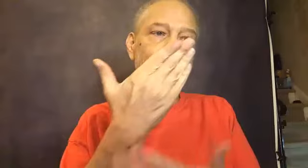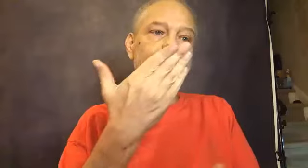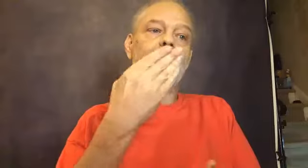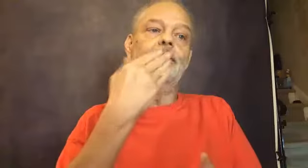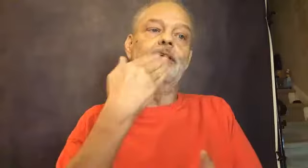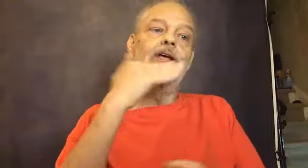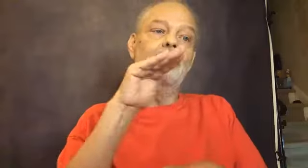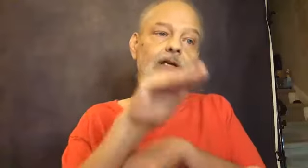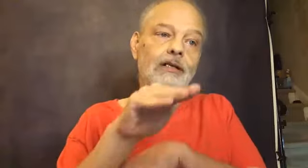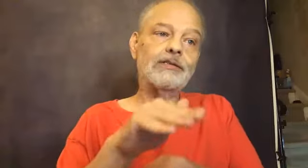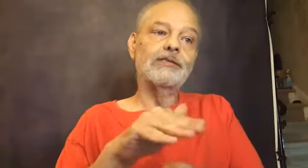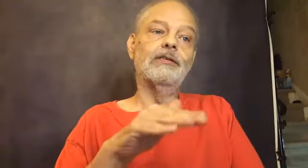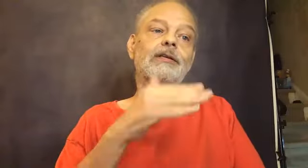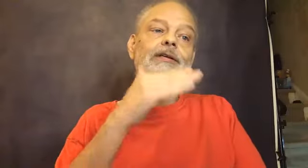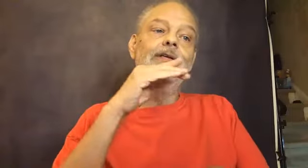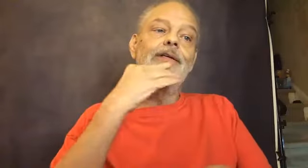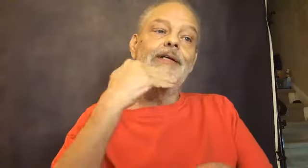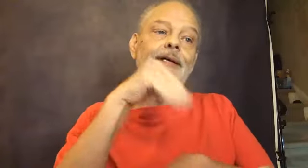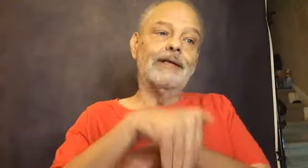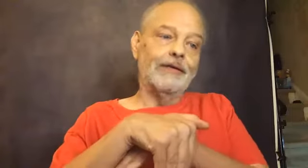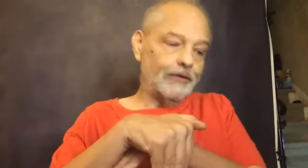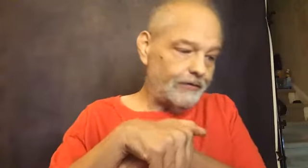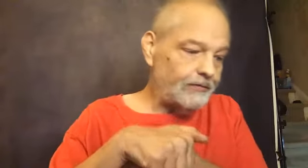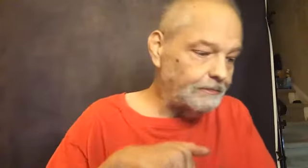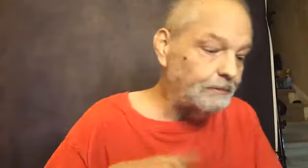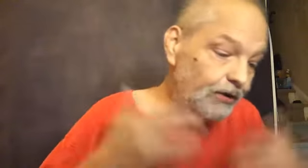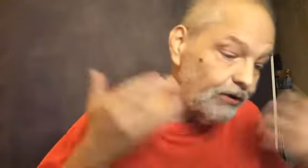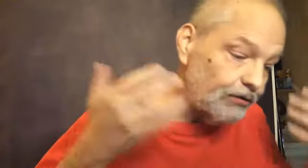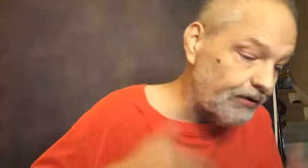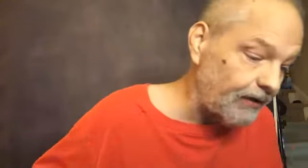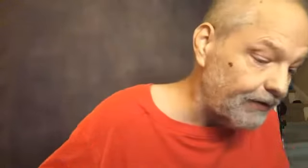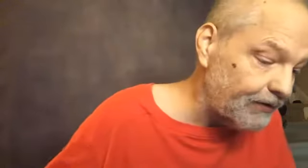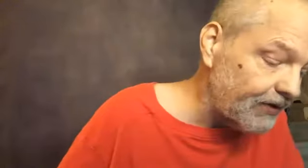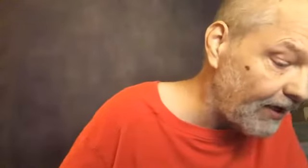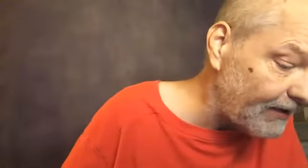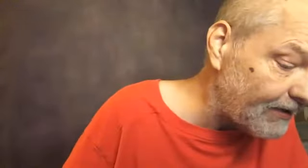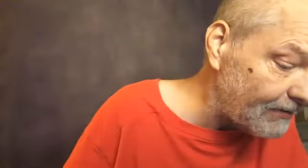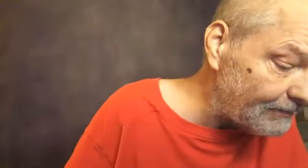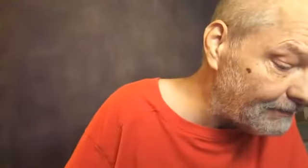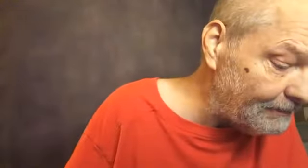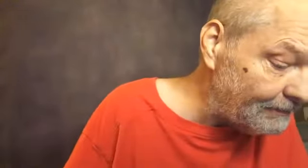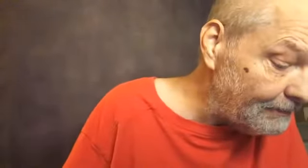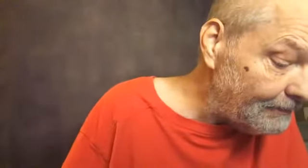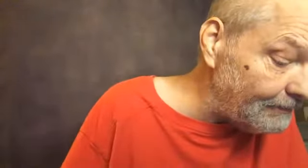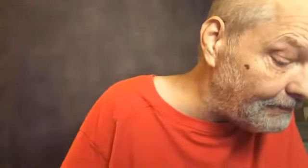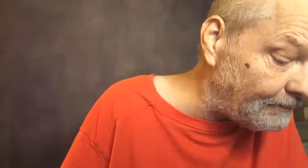breakfast, lunch, and dinner. But those are the official signs. The